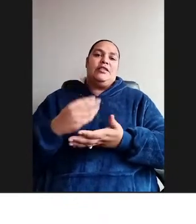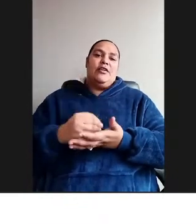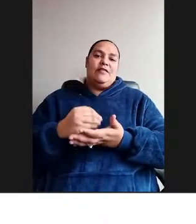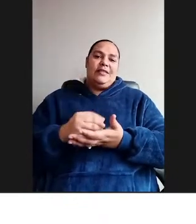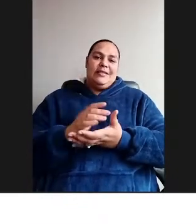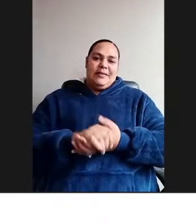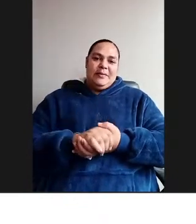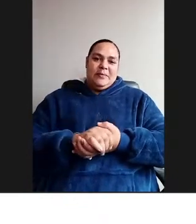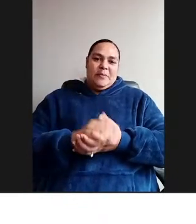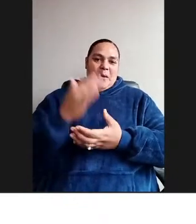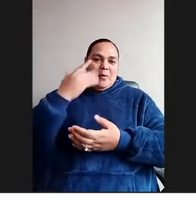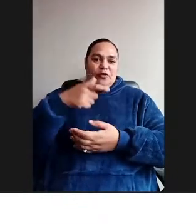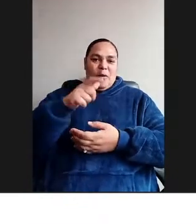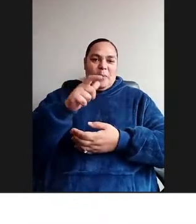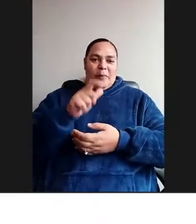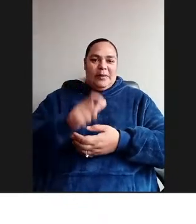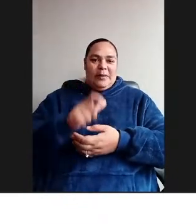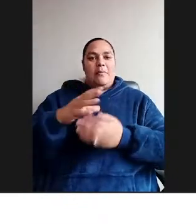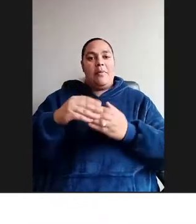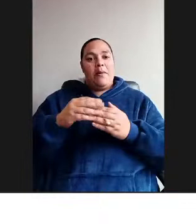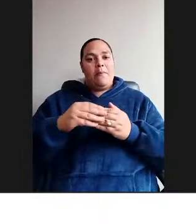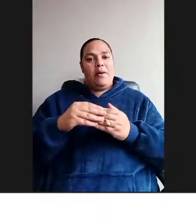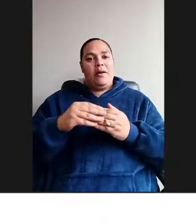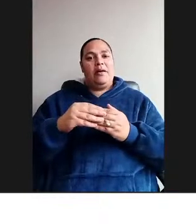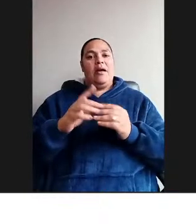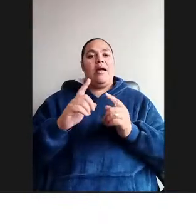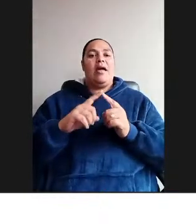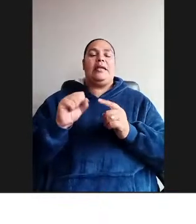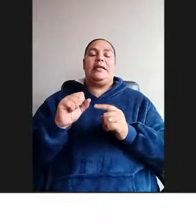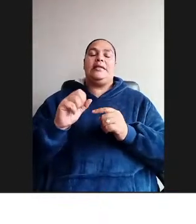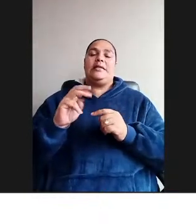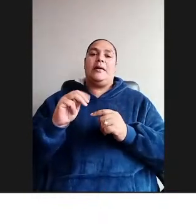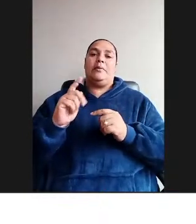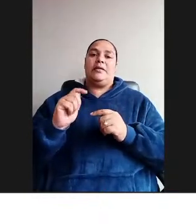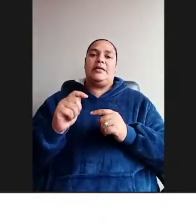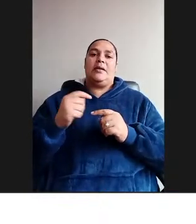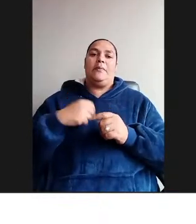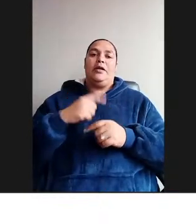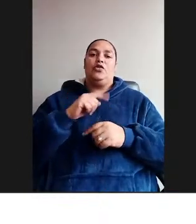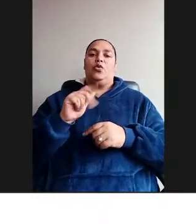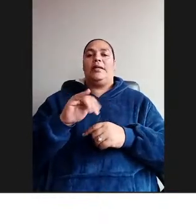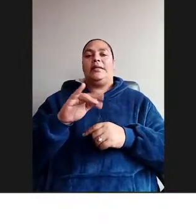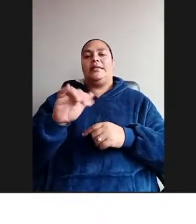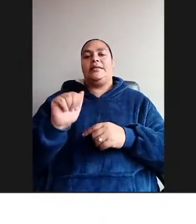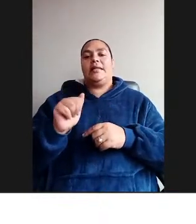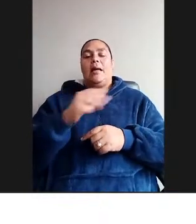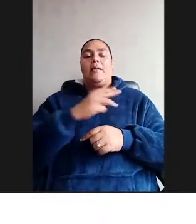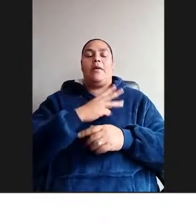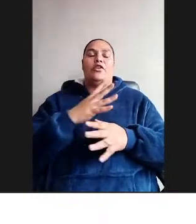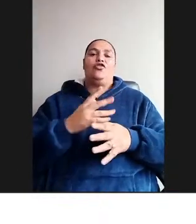Morning, Chairperson, members and SMT. Zugisan Dudneni, Manager, Plenary Support.